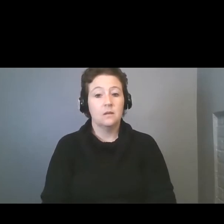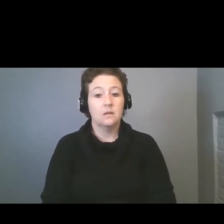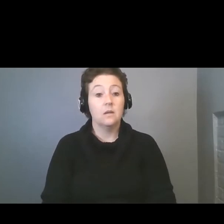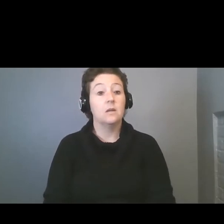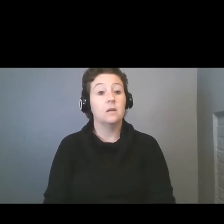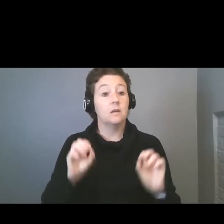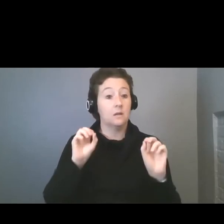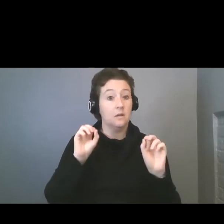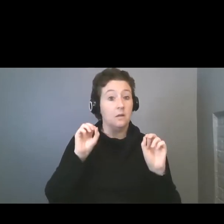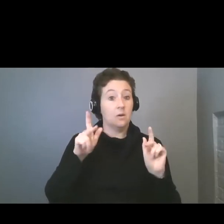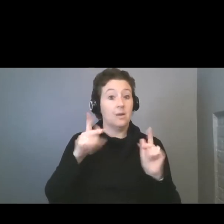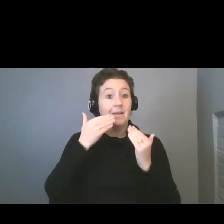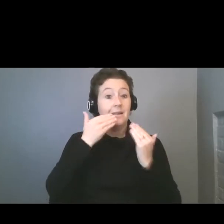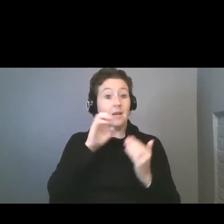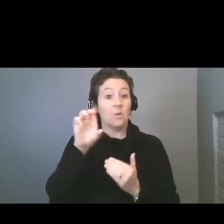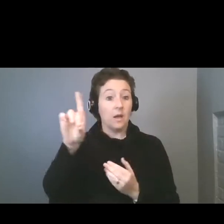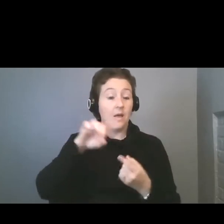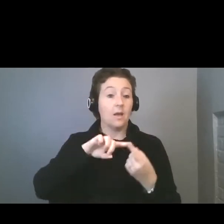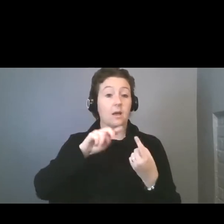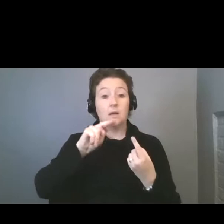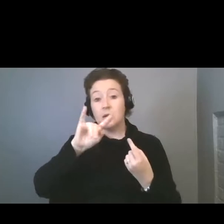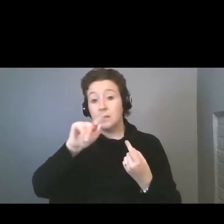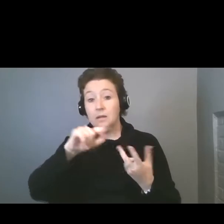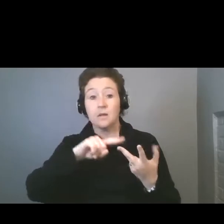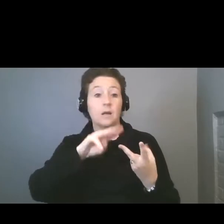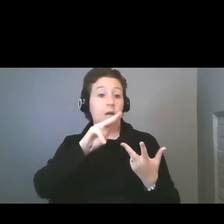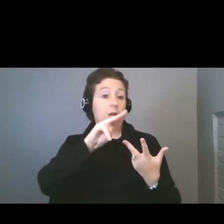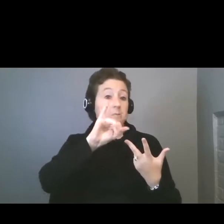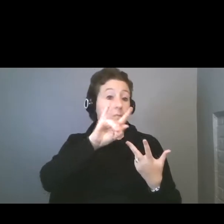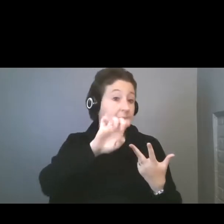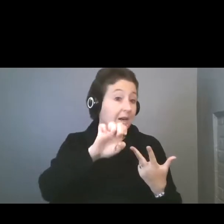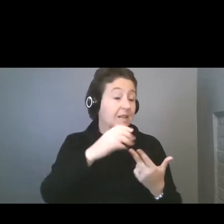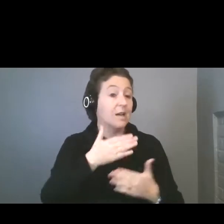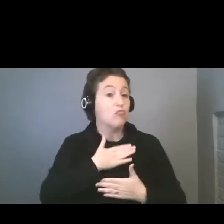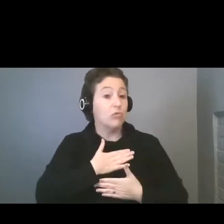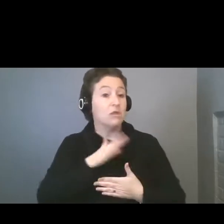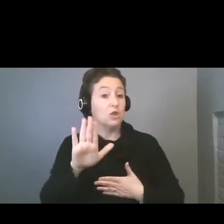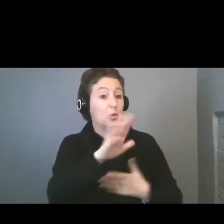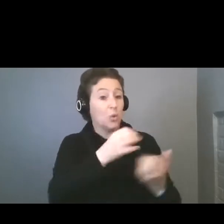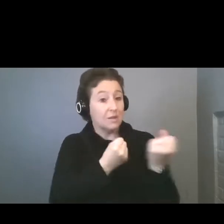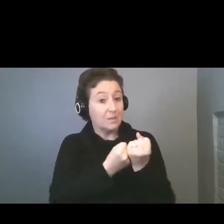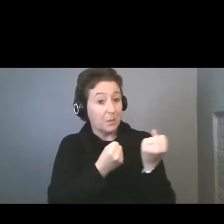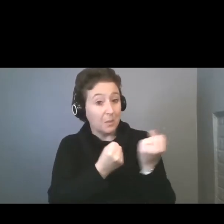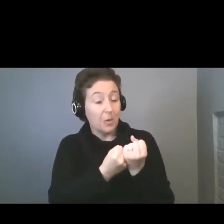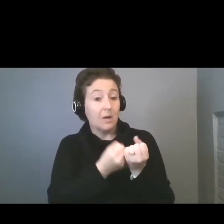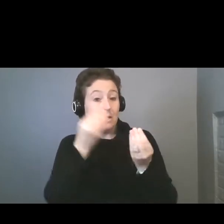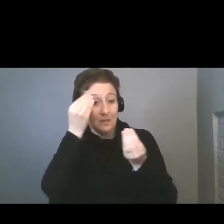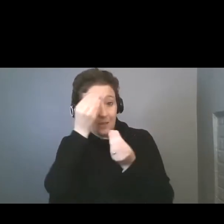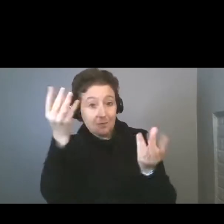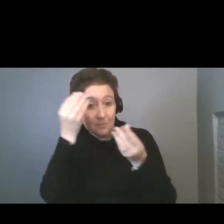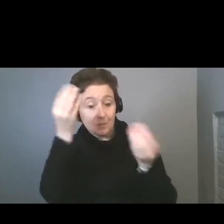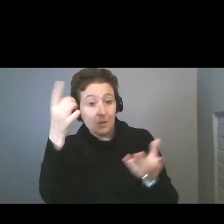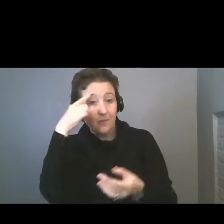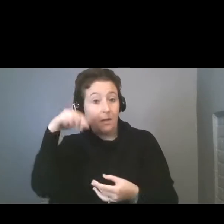Okay, so thank you very much, Ed, Nita, and as well Mike for joining us today. We greatly appreciate your support with us getting information out on these press